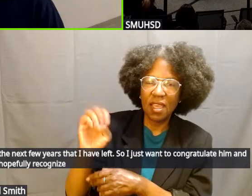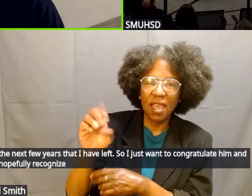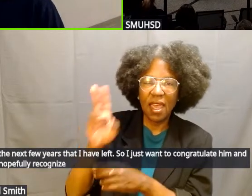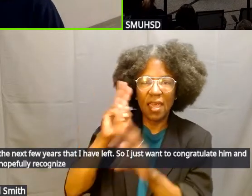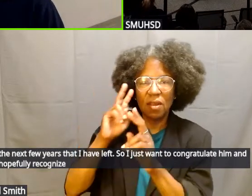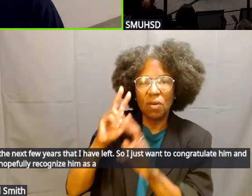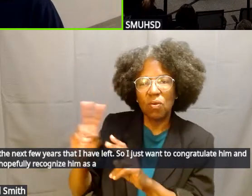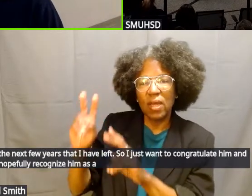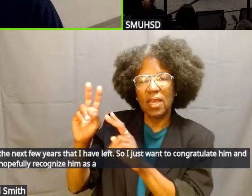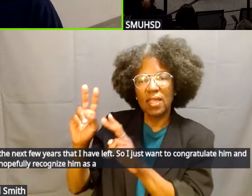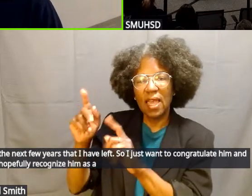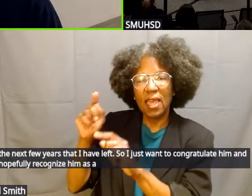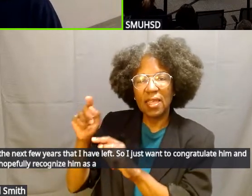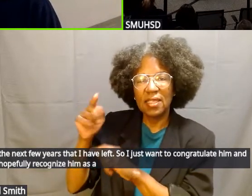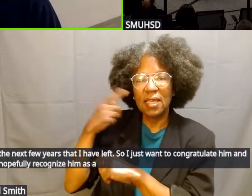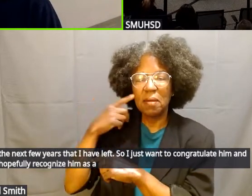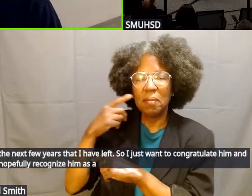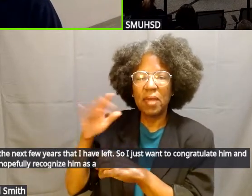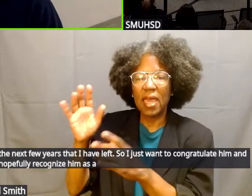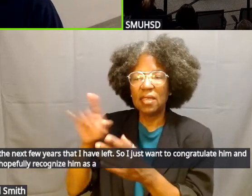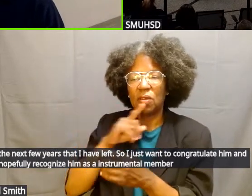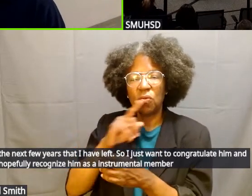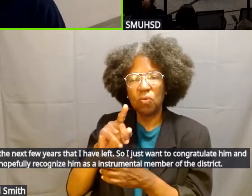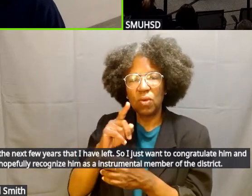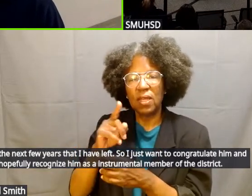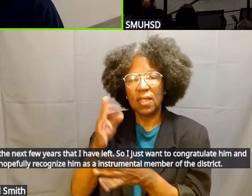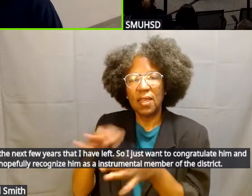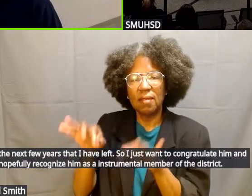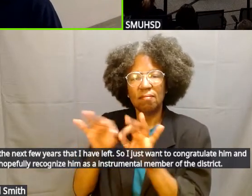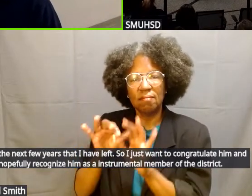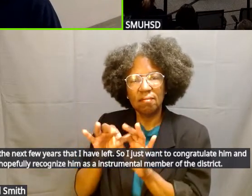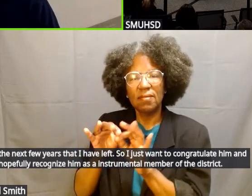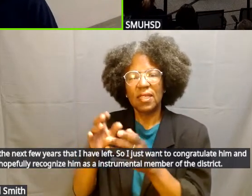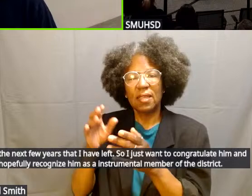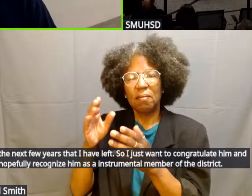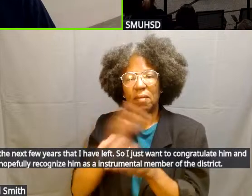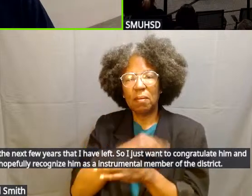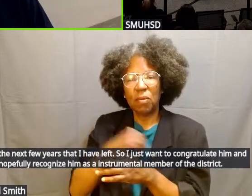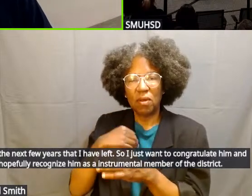a instrumental member of the district.